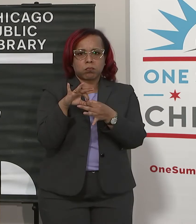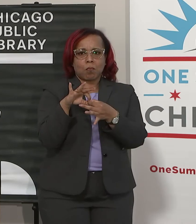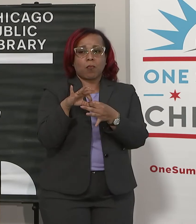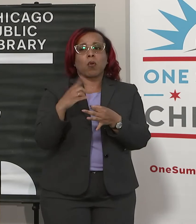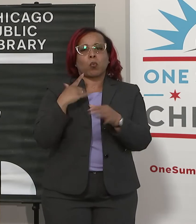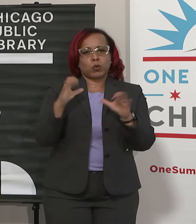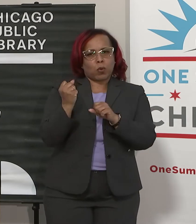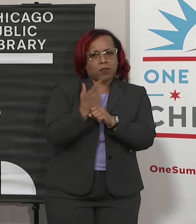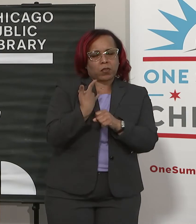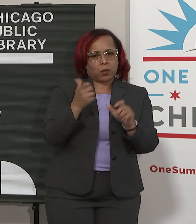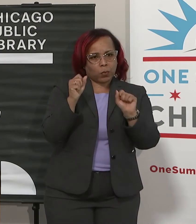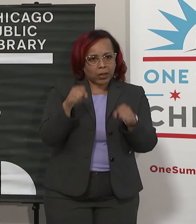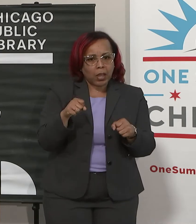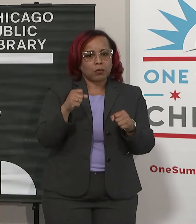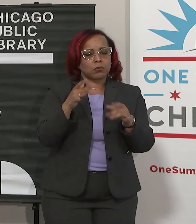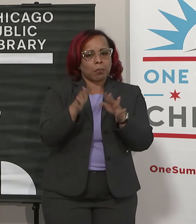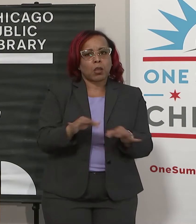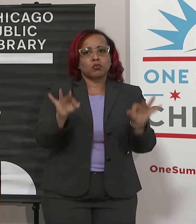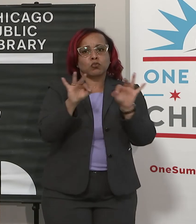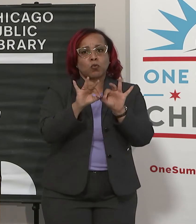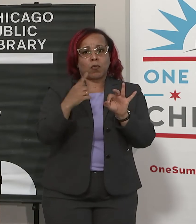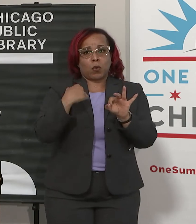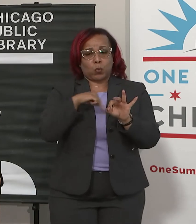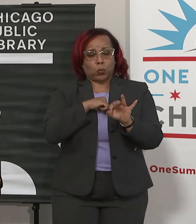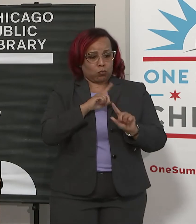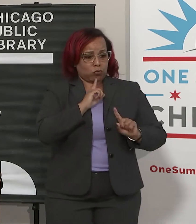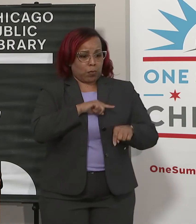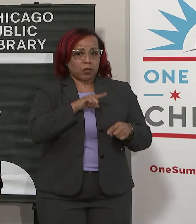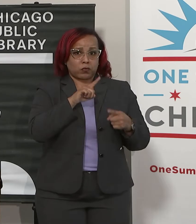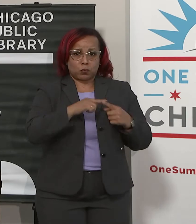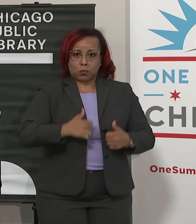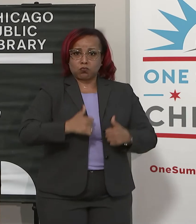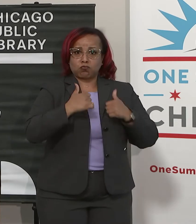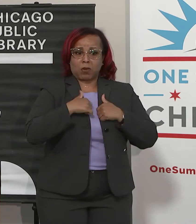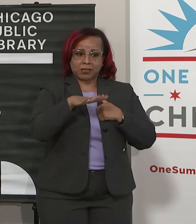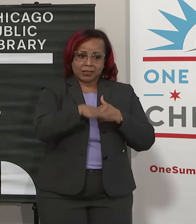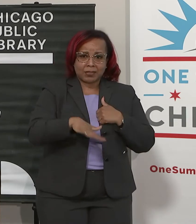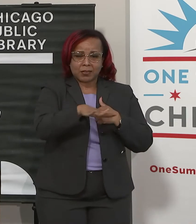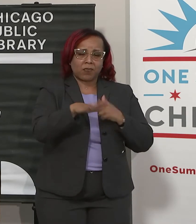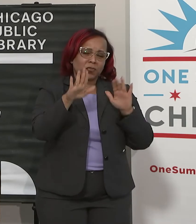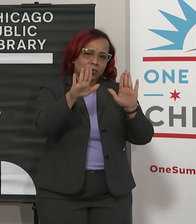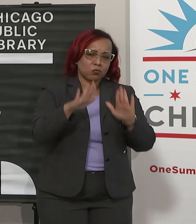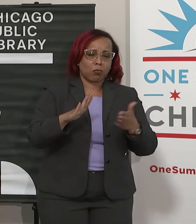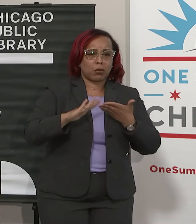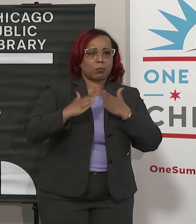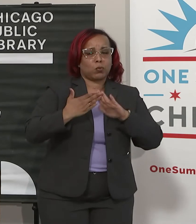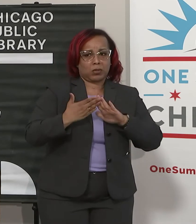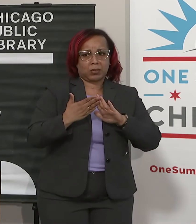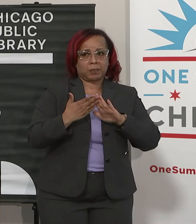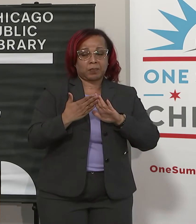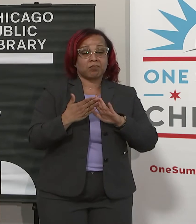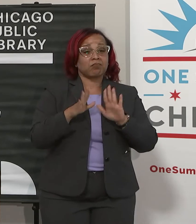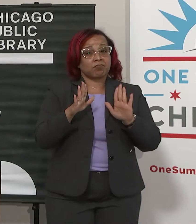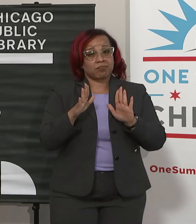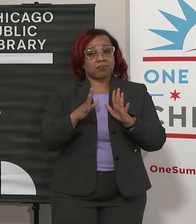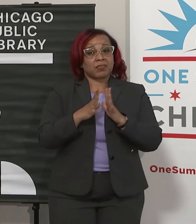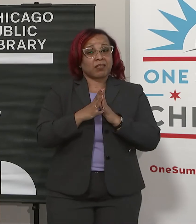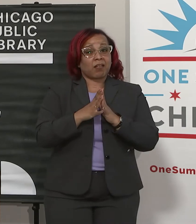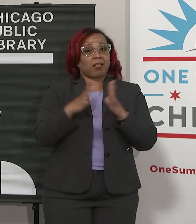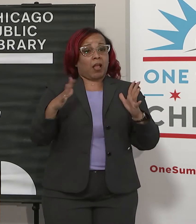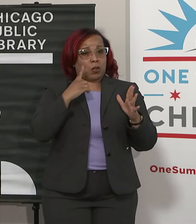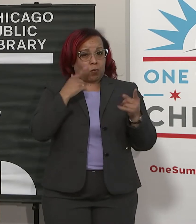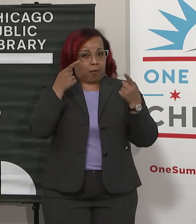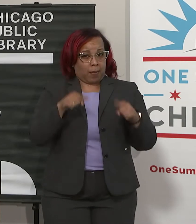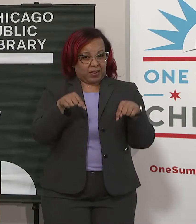do everything we can to make sure we're responsive to the residents of this great community. Lots is going to be